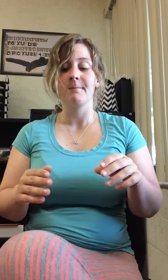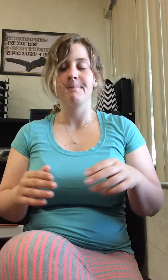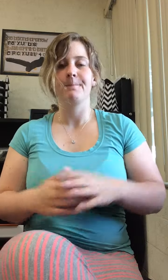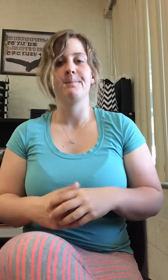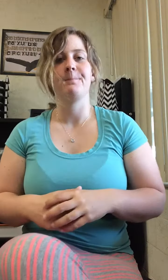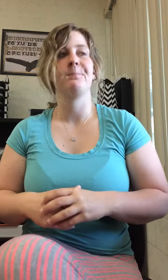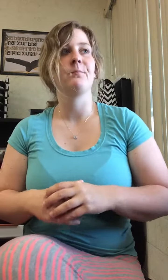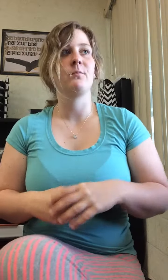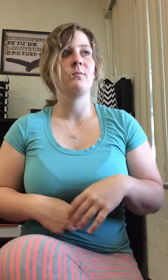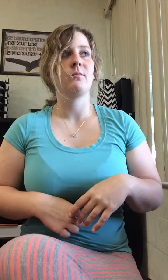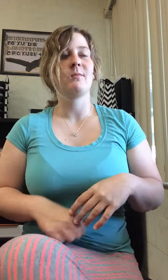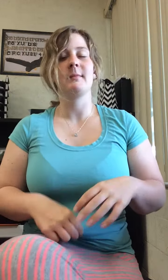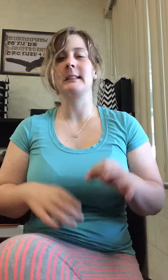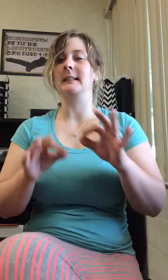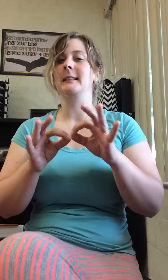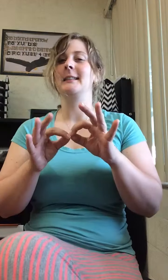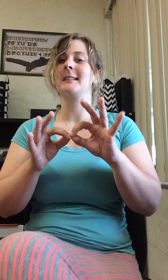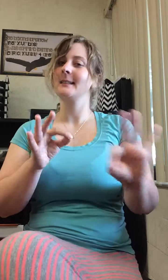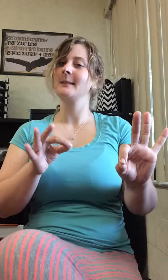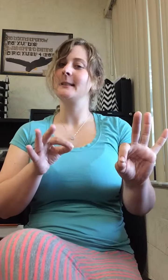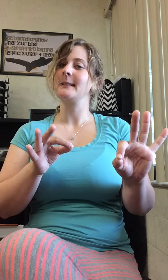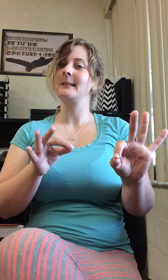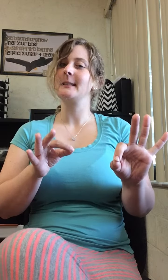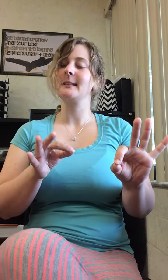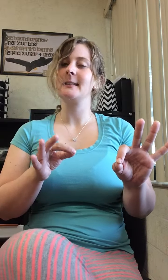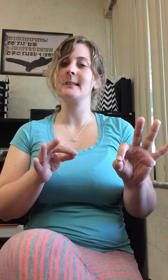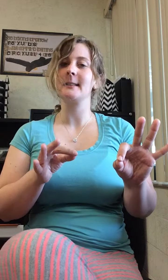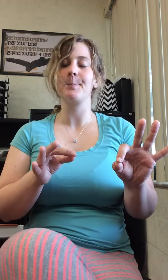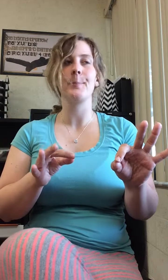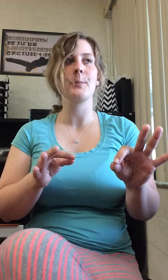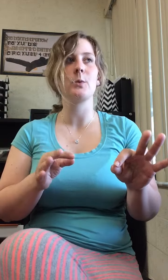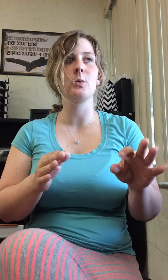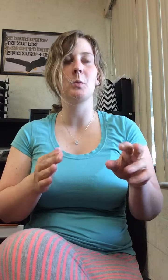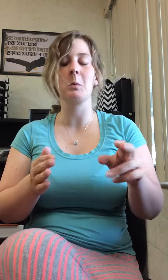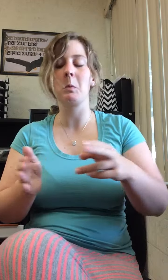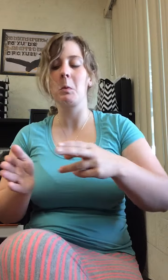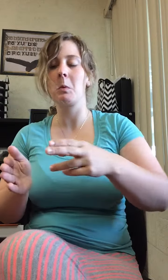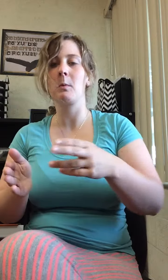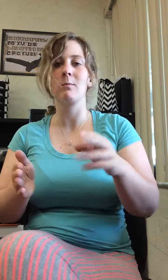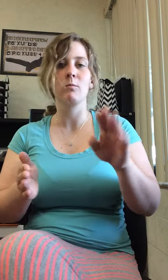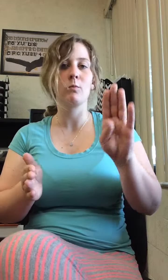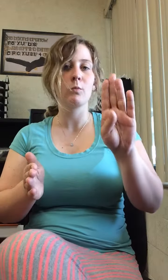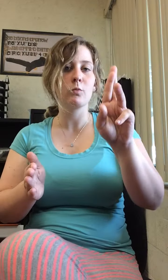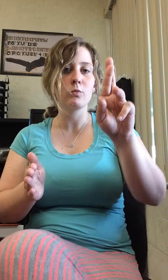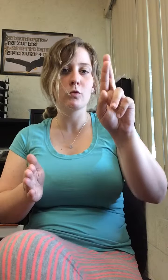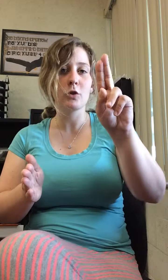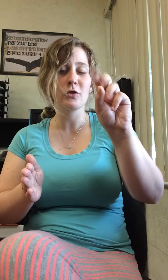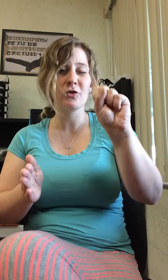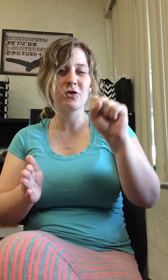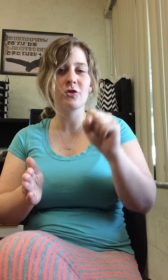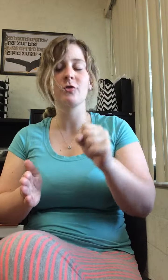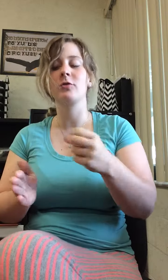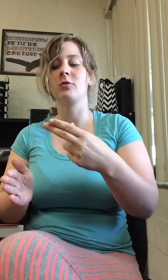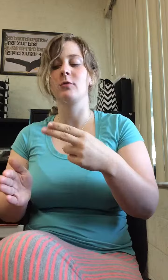This is a very simple butter brush. It's really great for helping you to butter the pan. You can